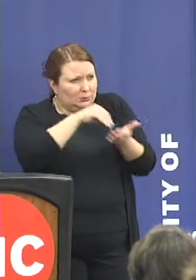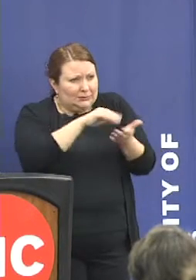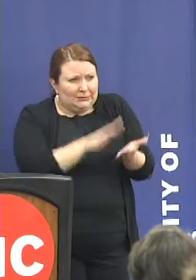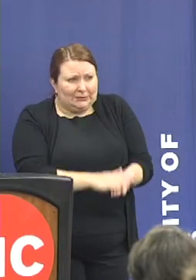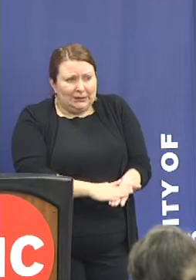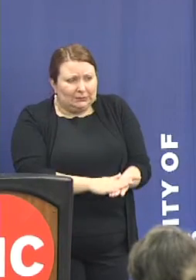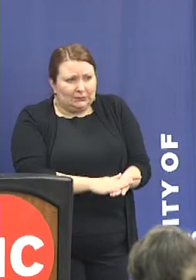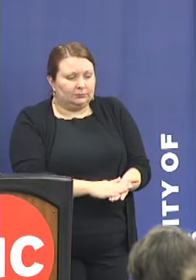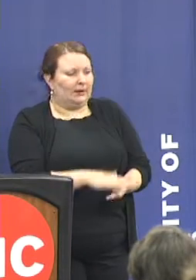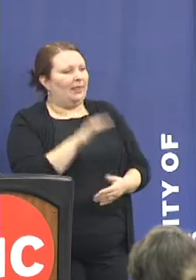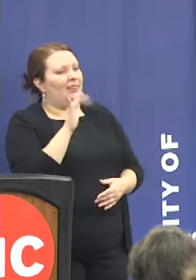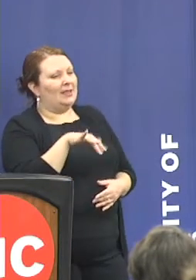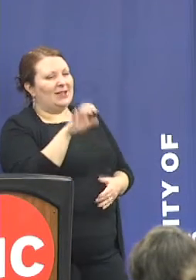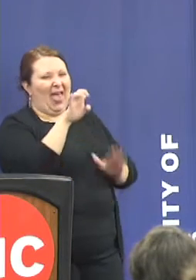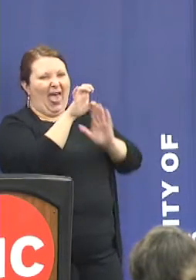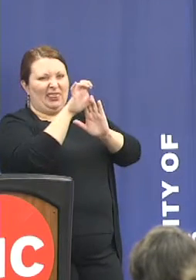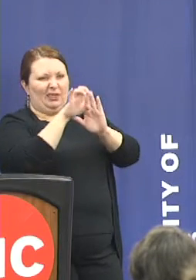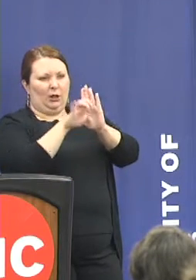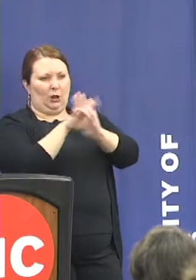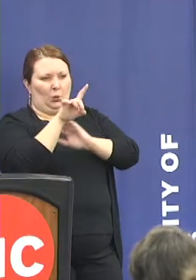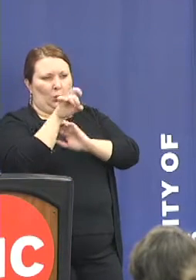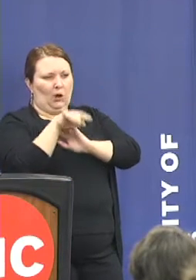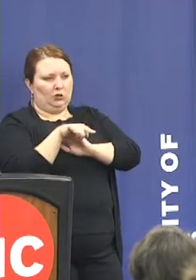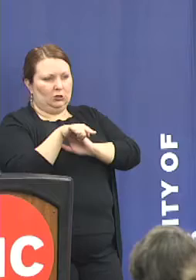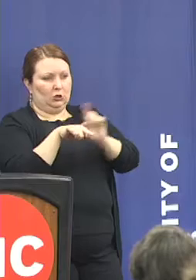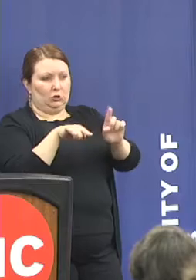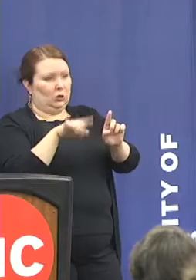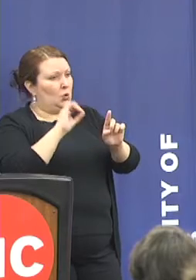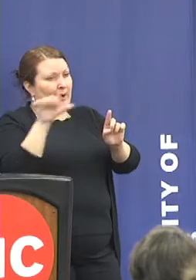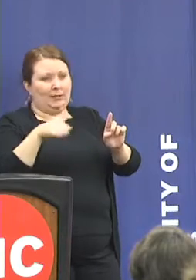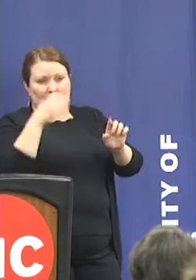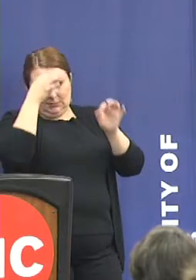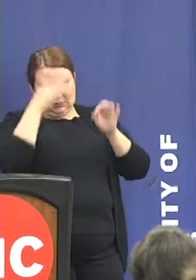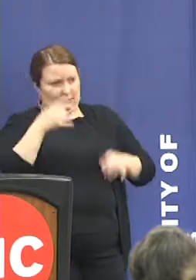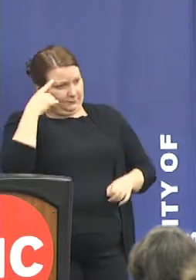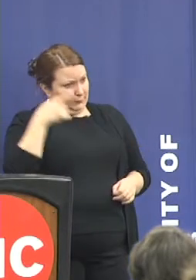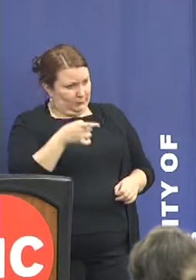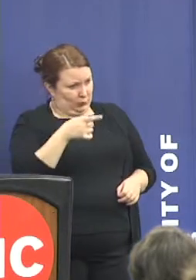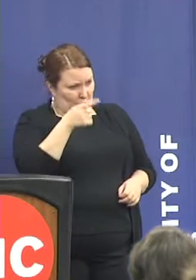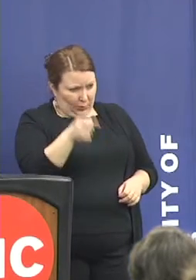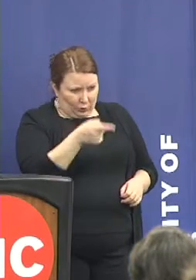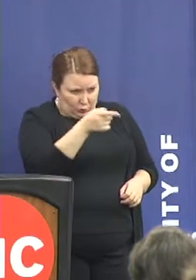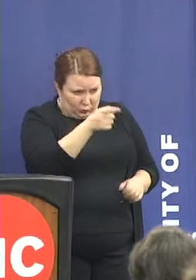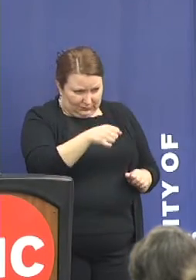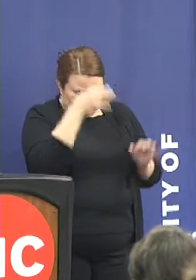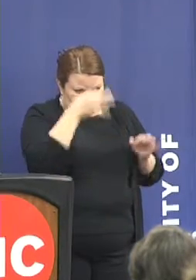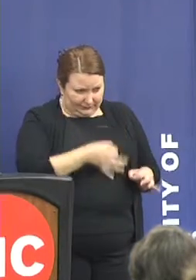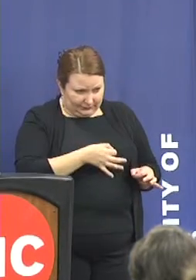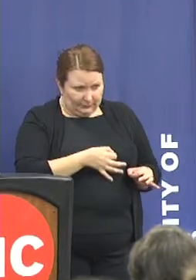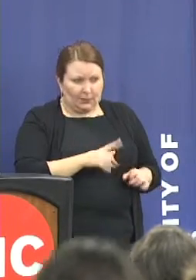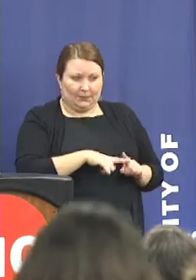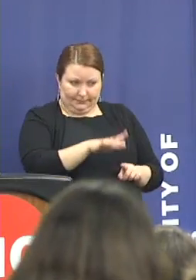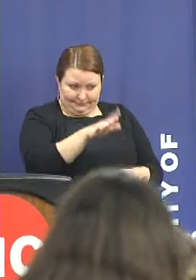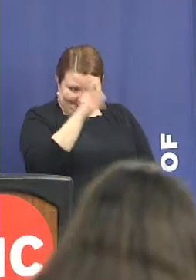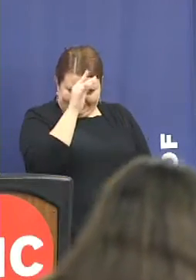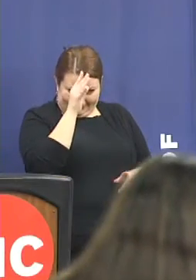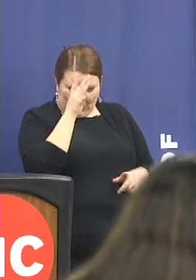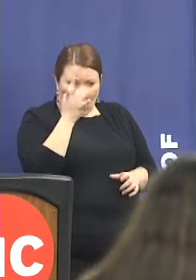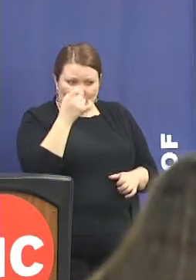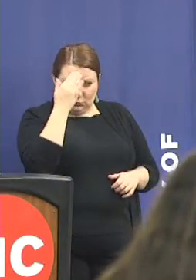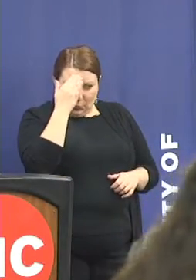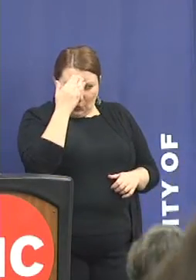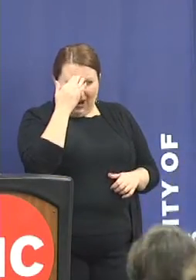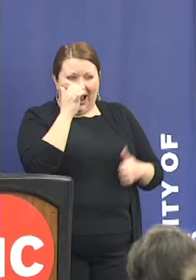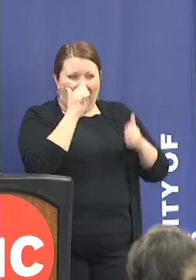I put? I said, this is an ethical question that you, no one can make that decision for you, only you can. But I want you to know what